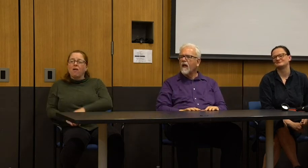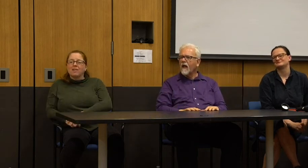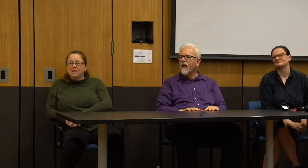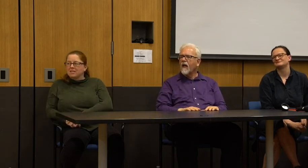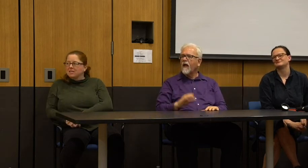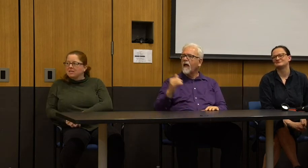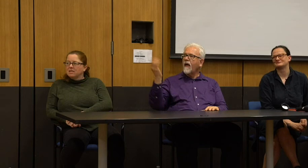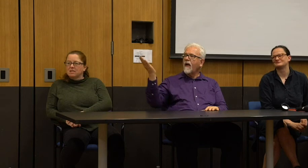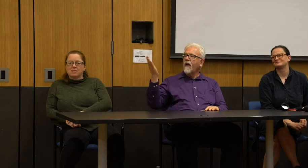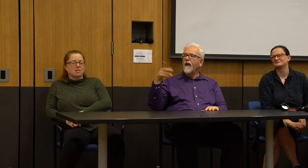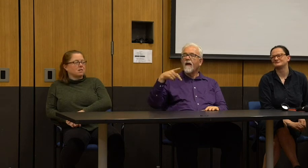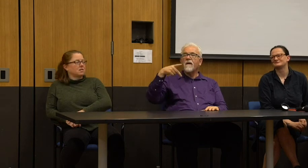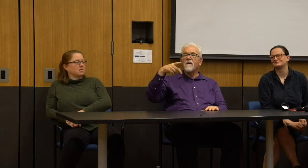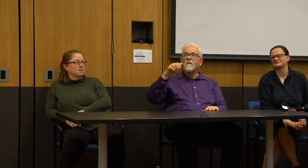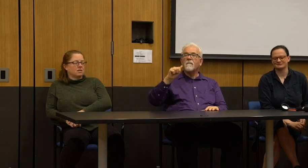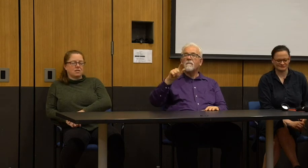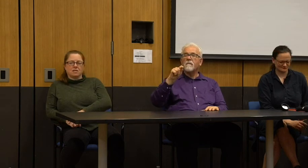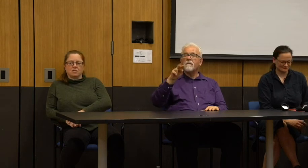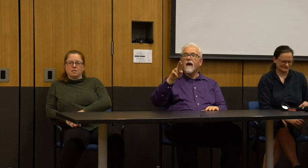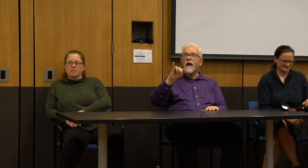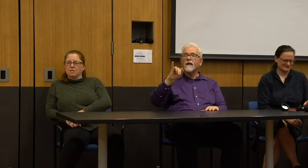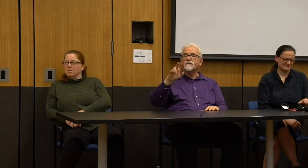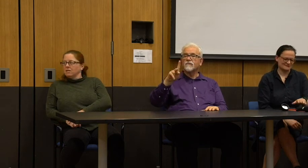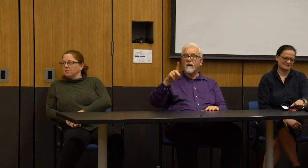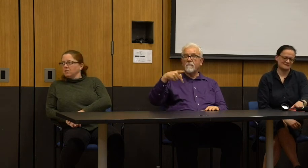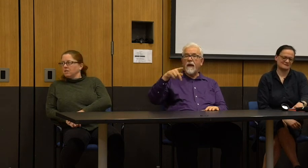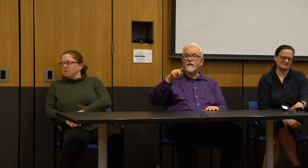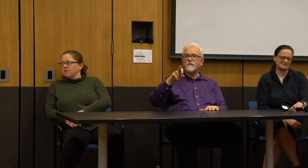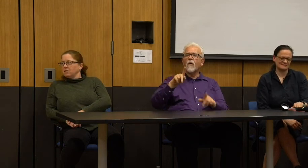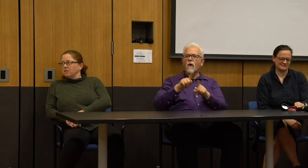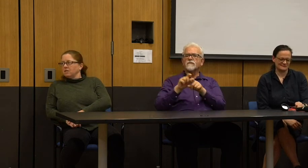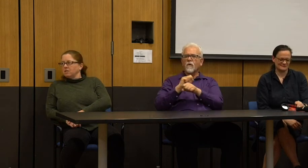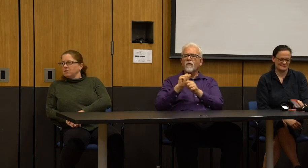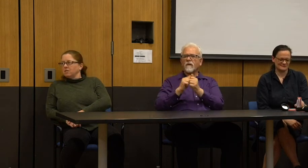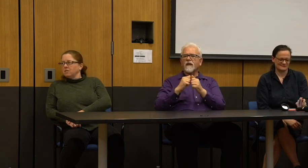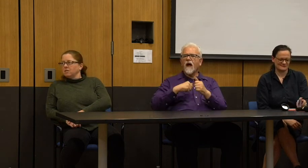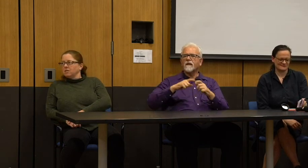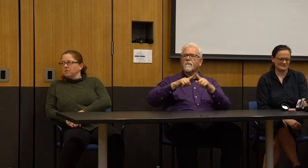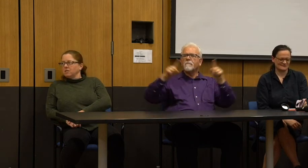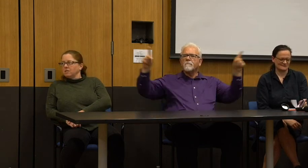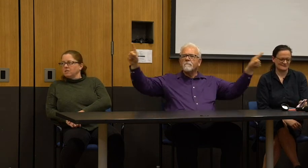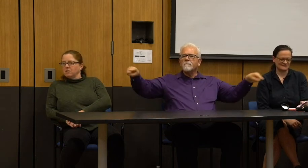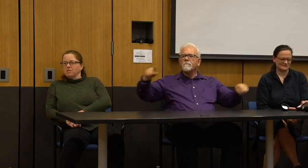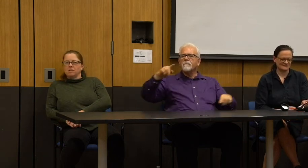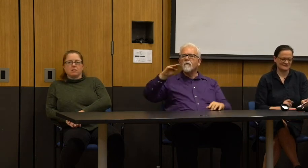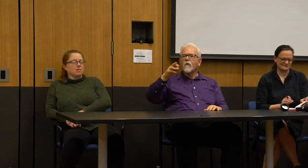Oh. And this is Patrick, who's also working with us on a mural about CIL. Oh. Yeah.